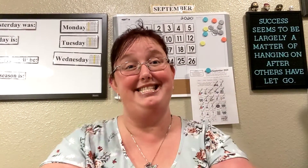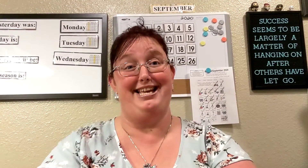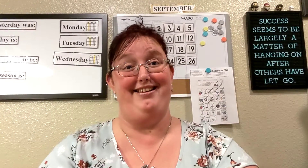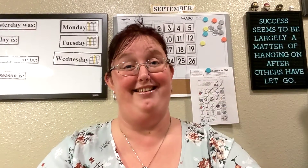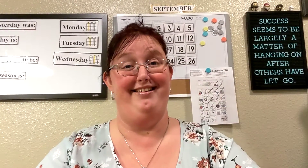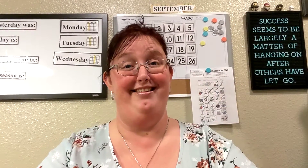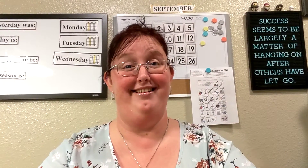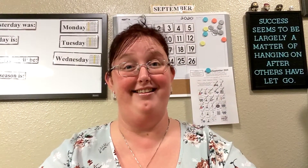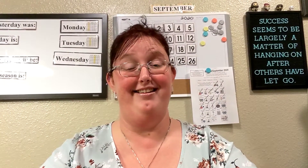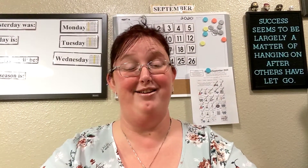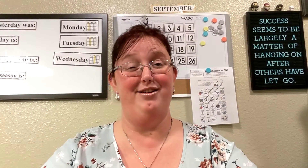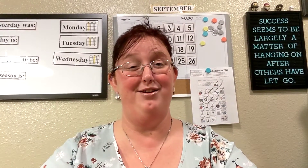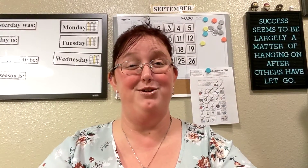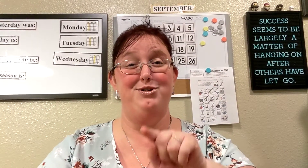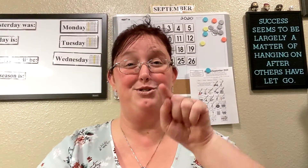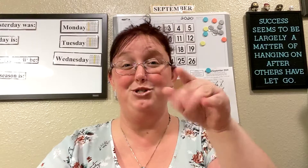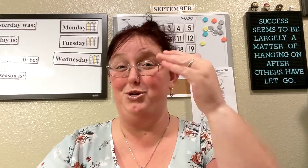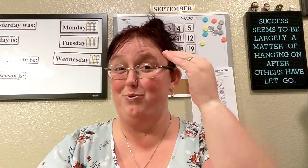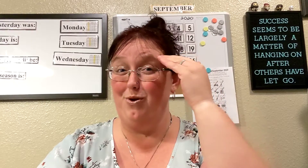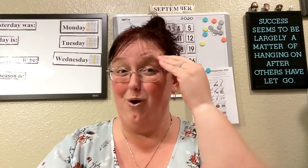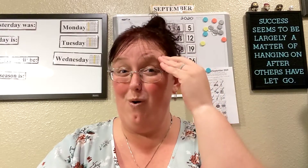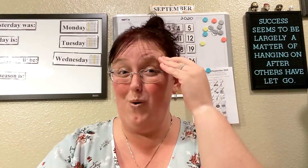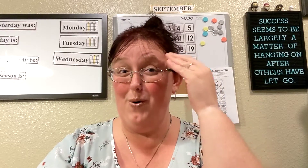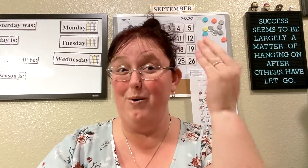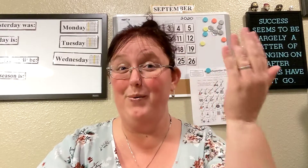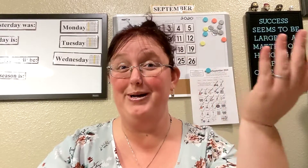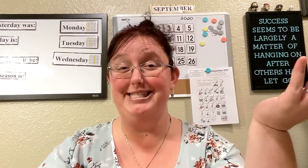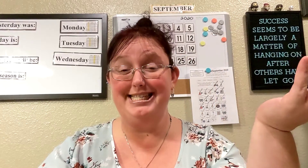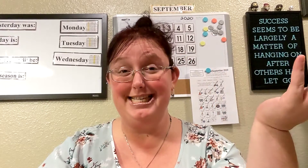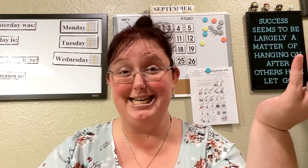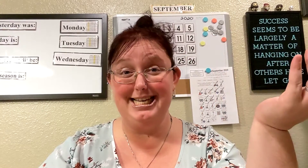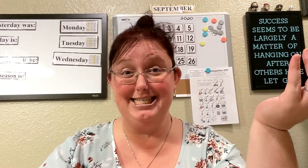season. Do you know what season it is?